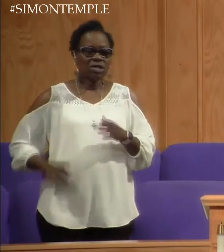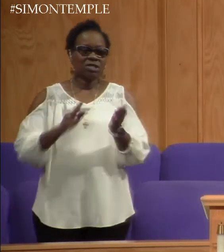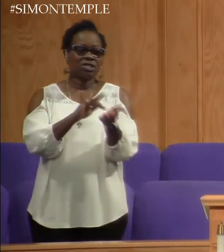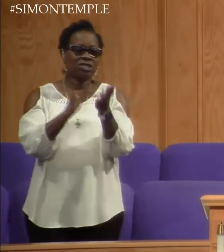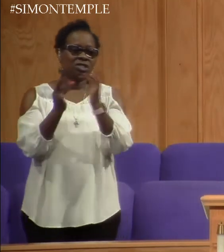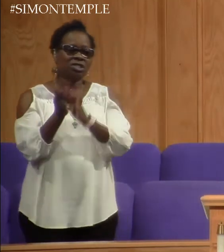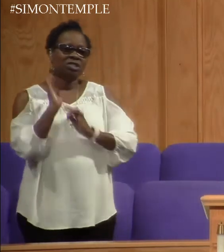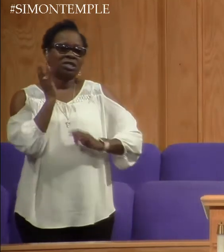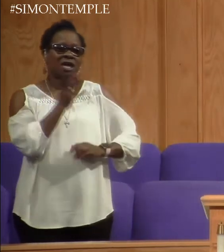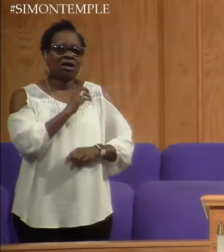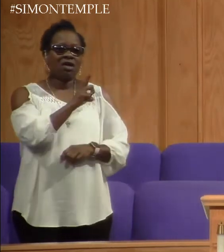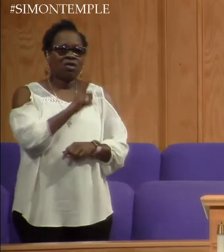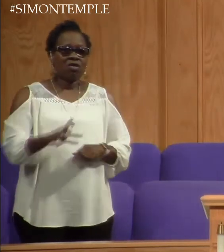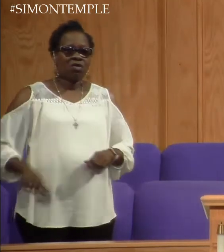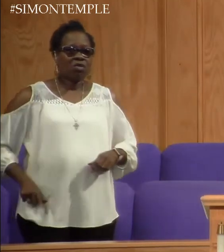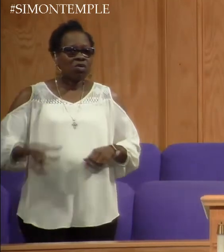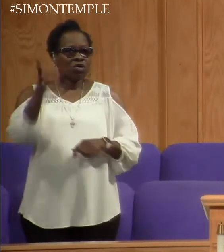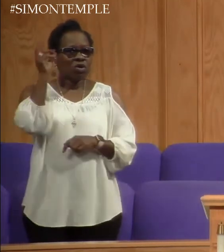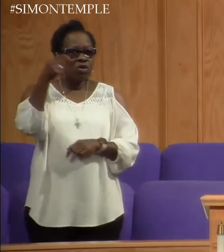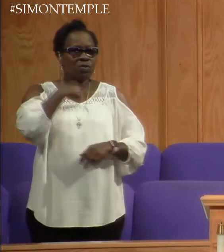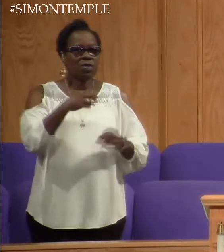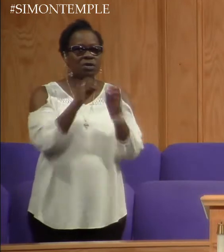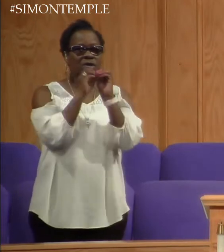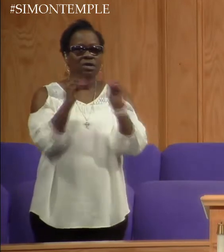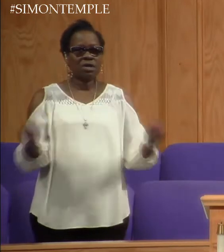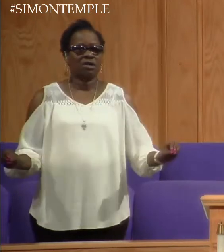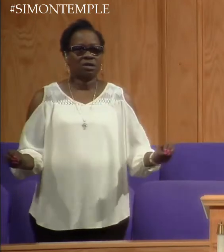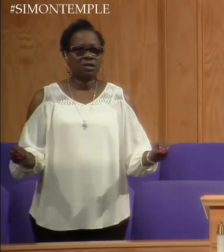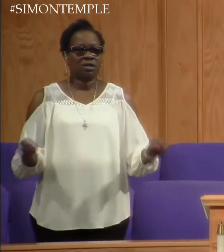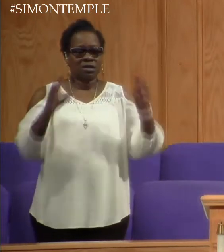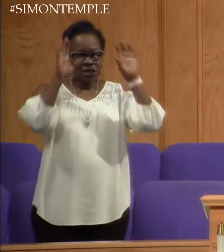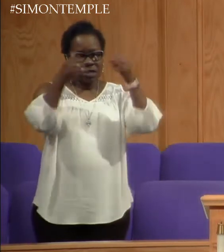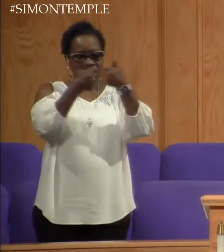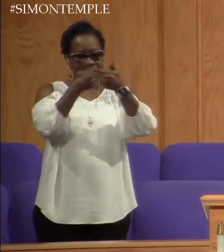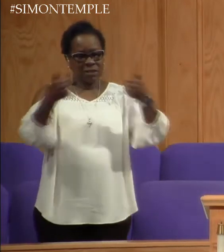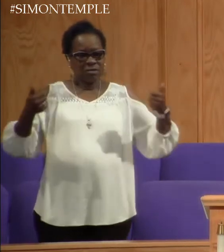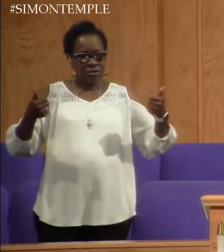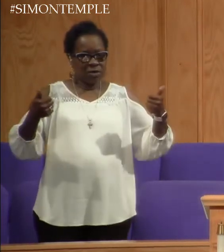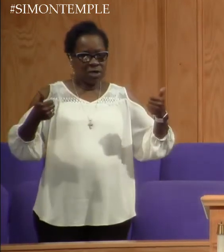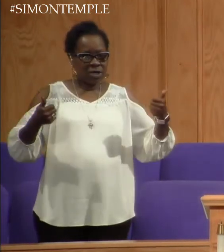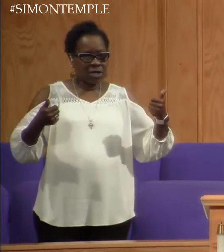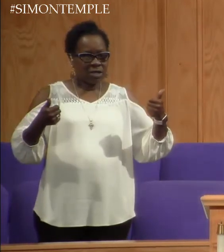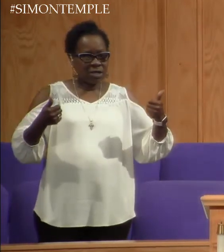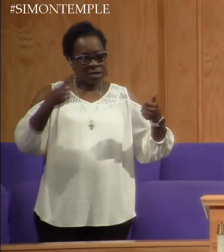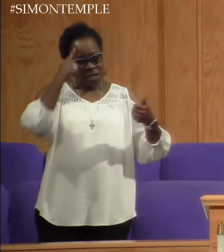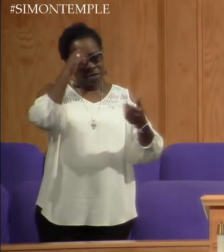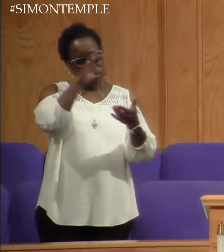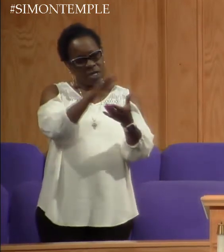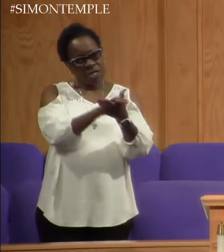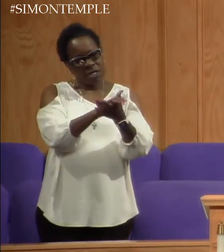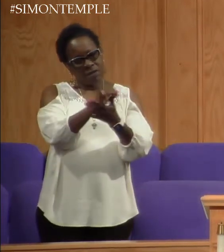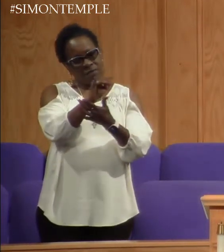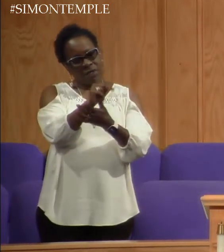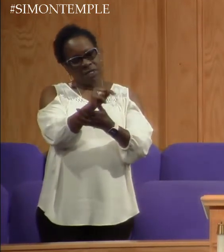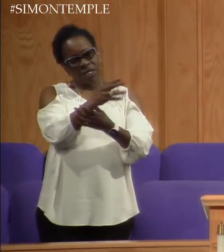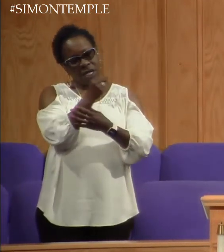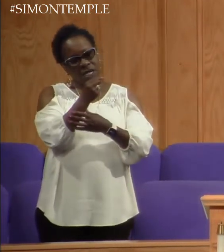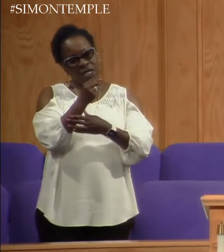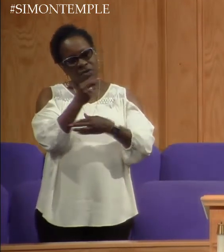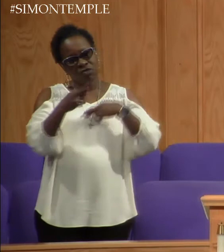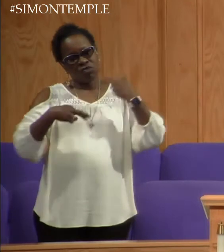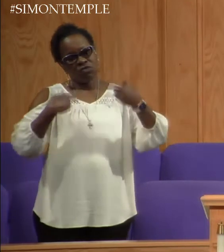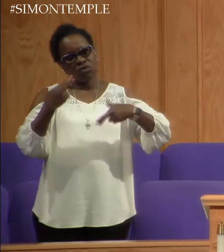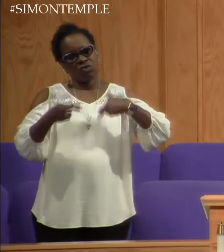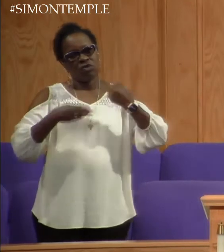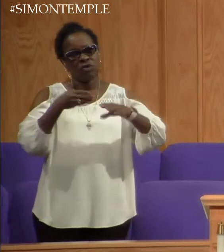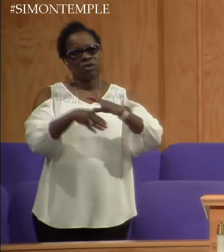me? Nothing can separate you from his love. All right. Believe it and rejoice in it. I don't know